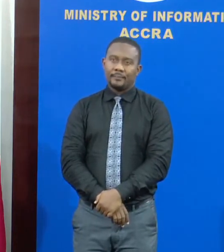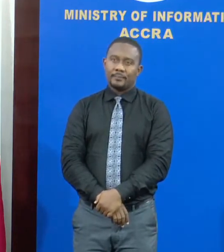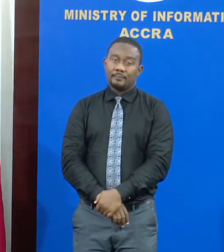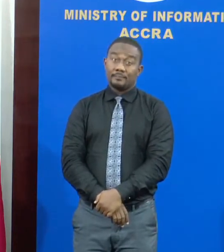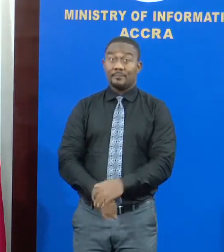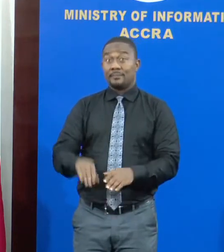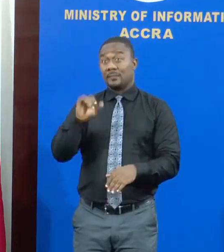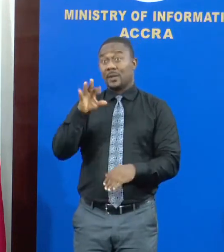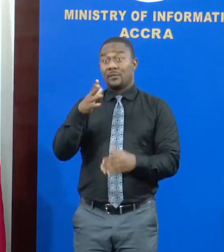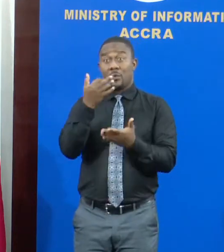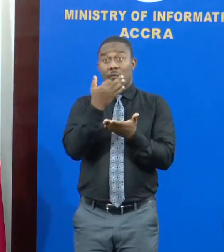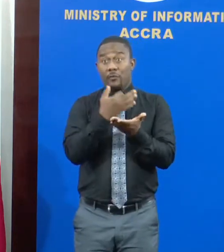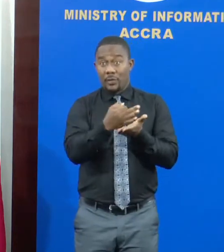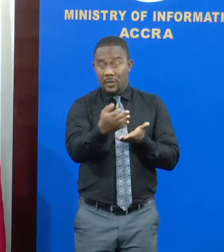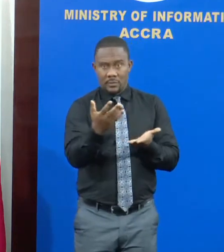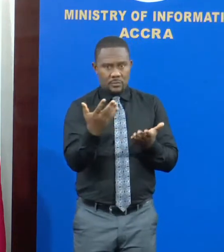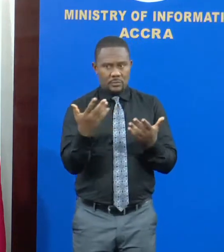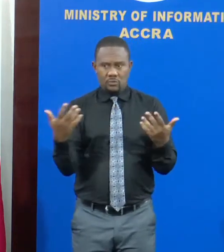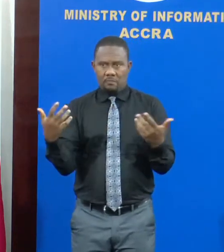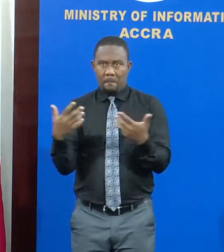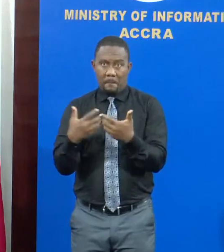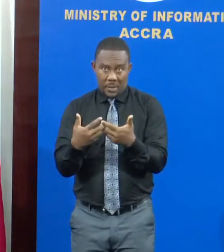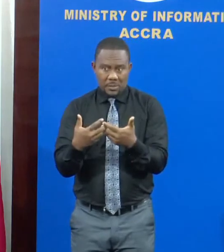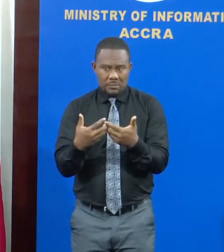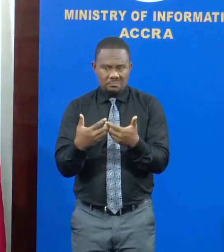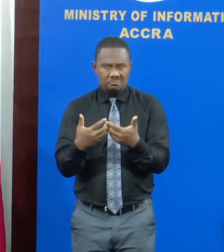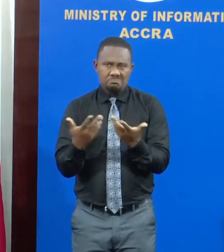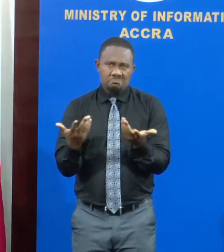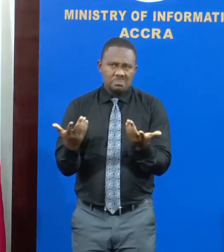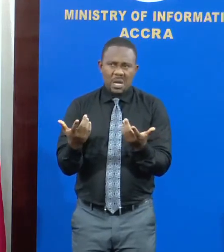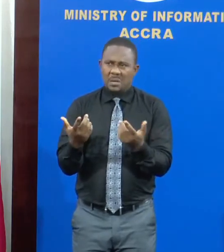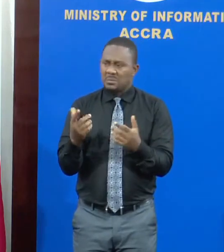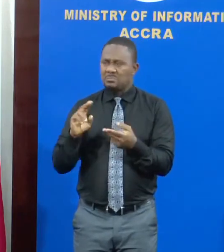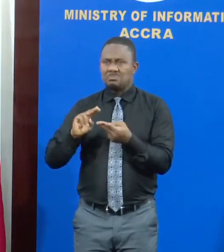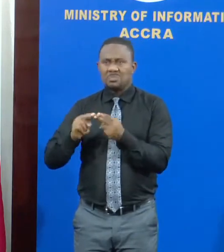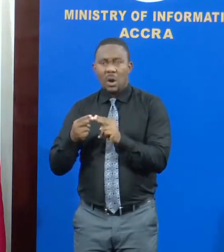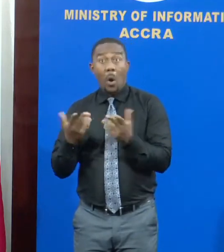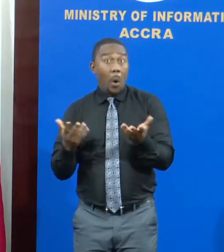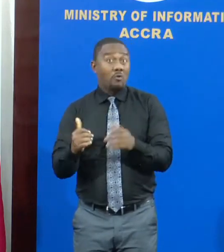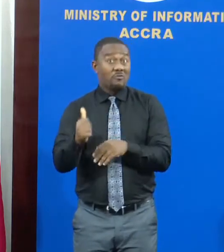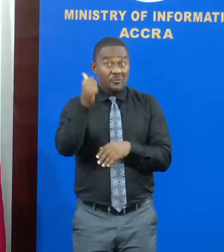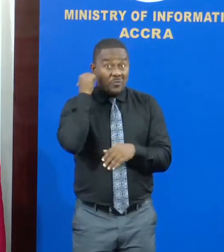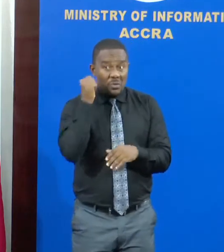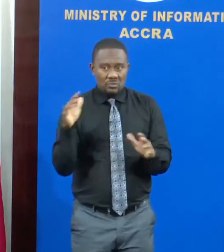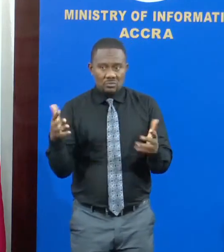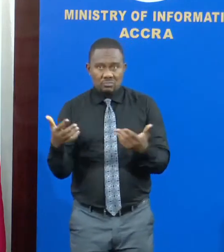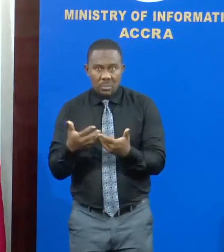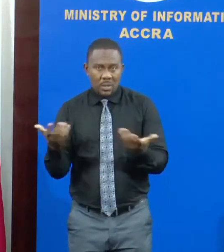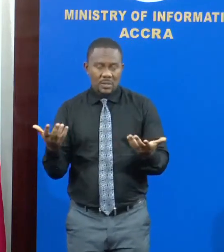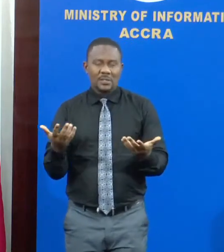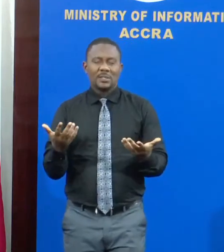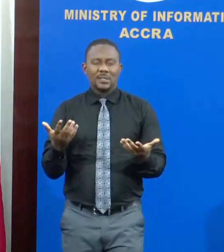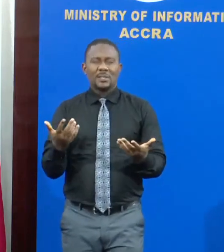fail to merge their numbers, or I like to say refuse to merge their numbers also,